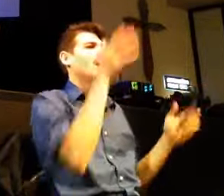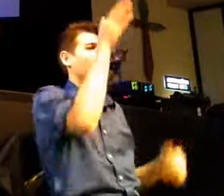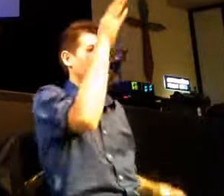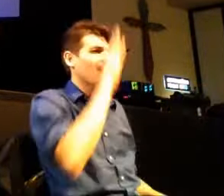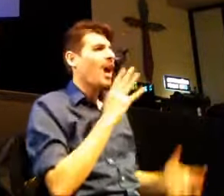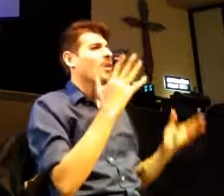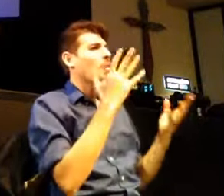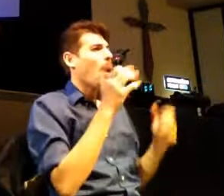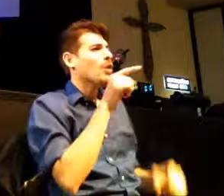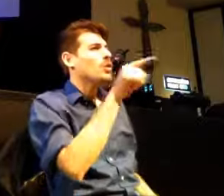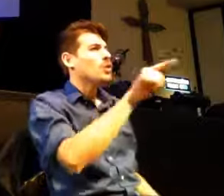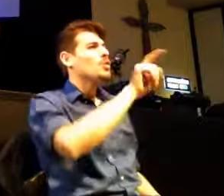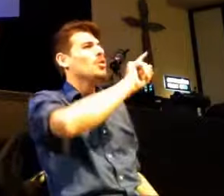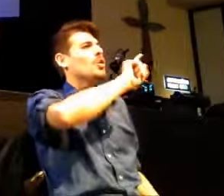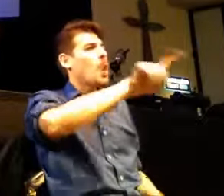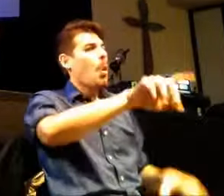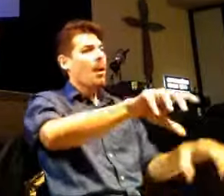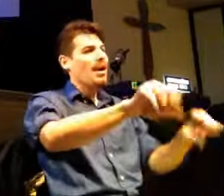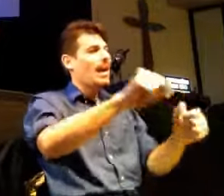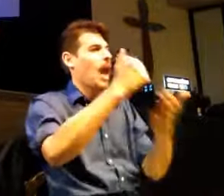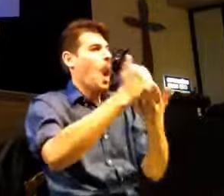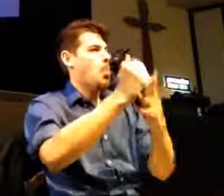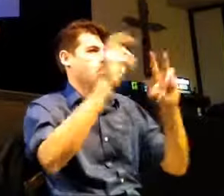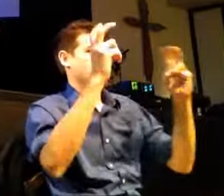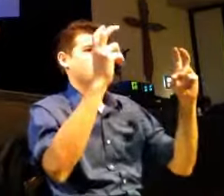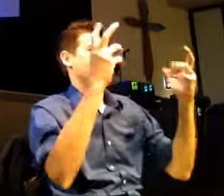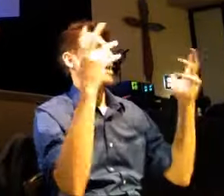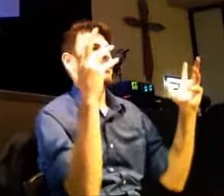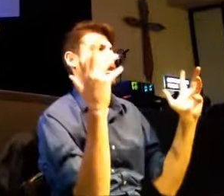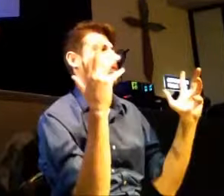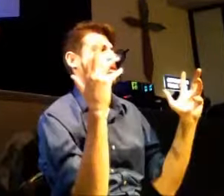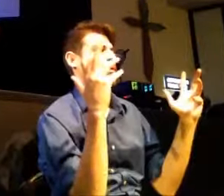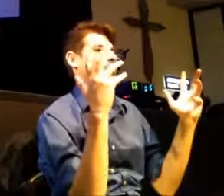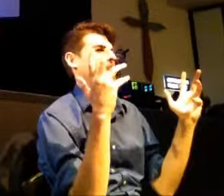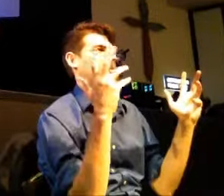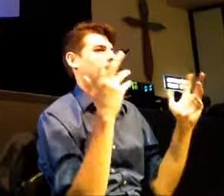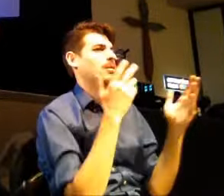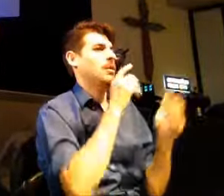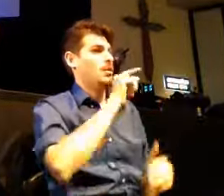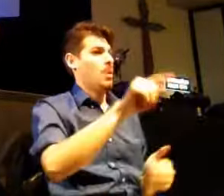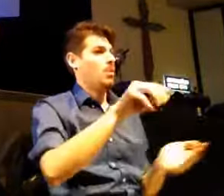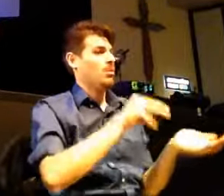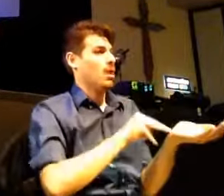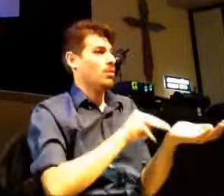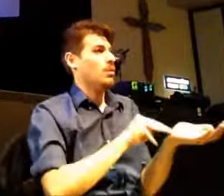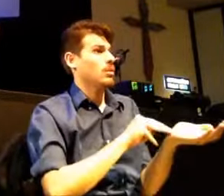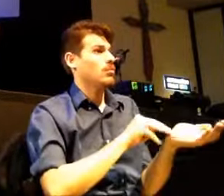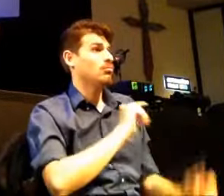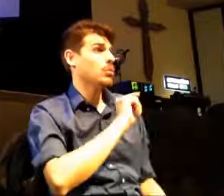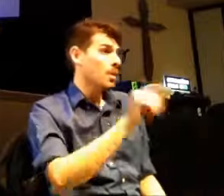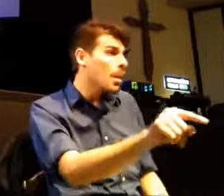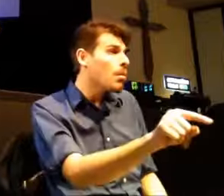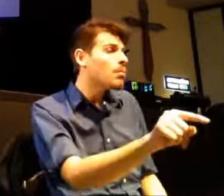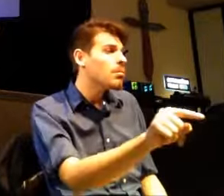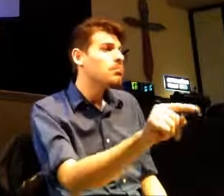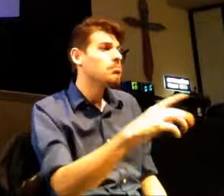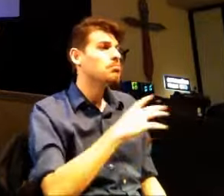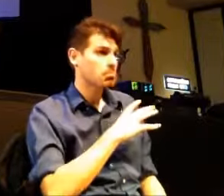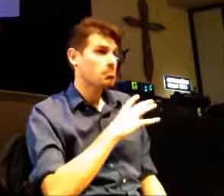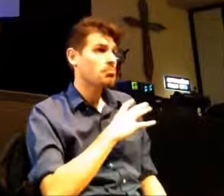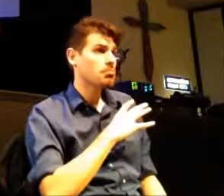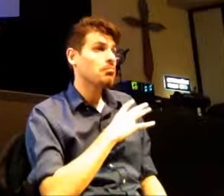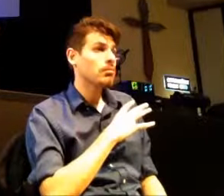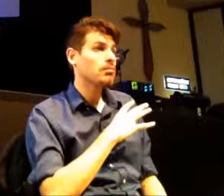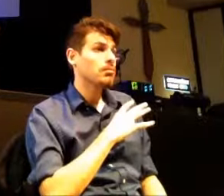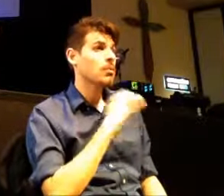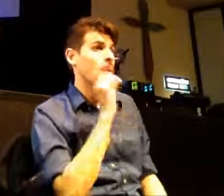and to work with that. Okay, so let me talk here about the spiritual side of anxiety and what